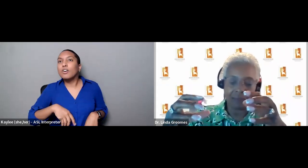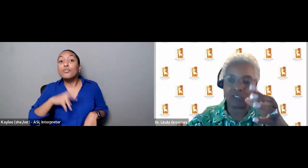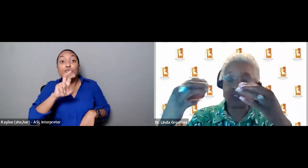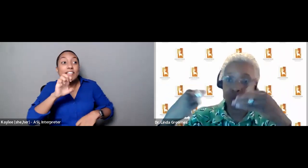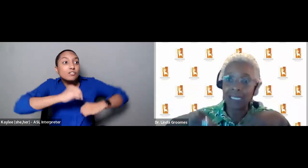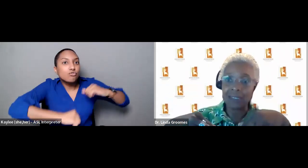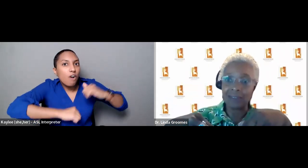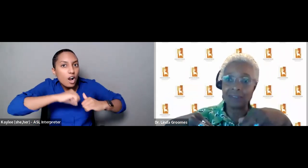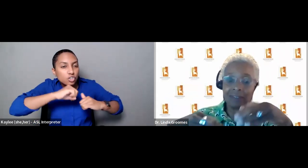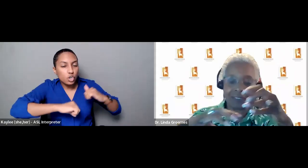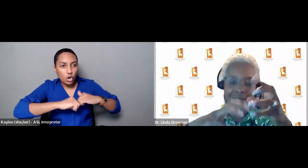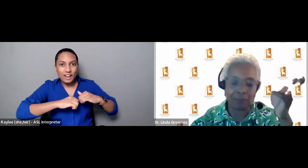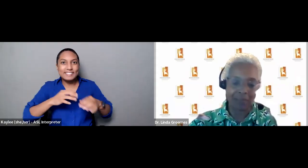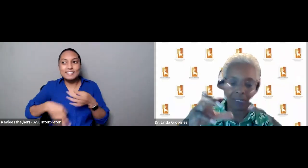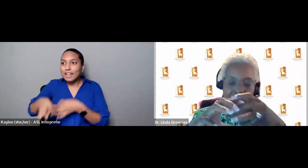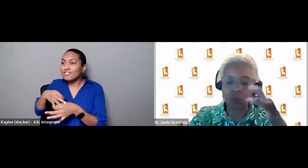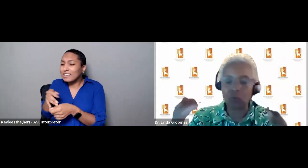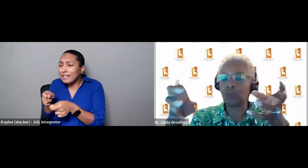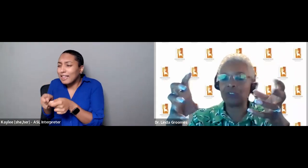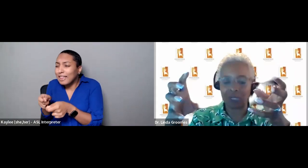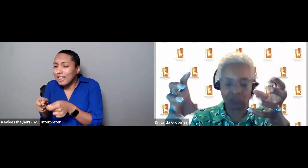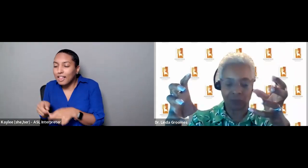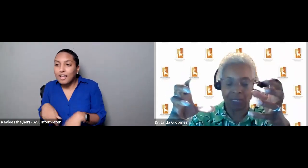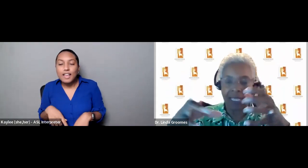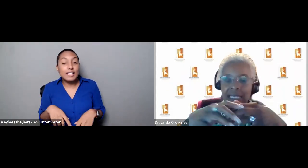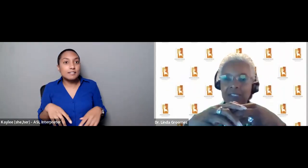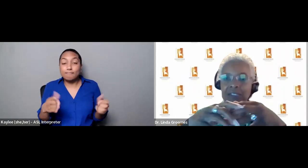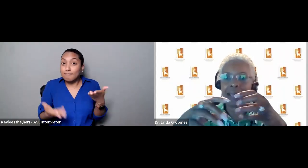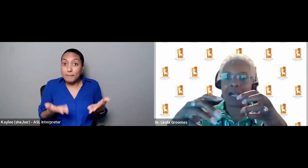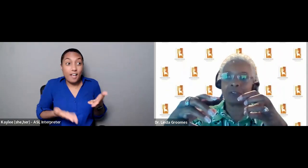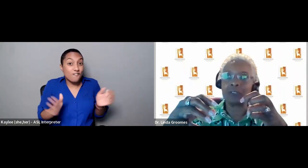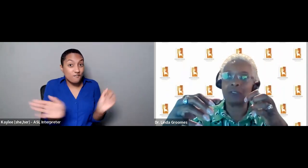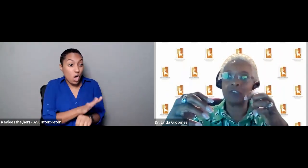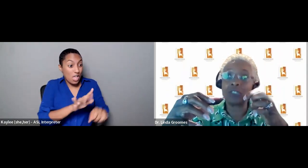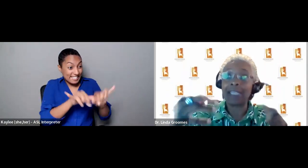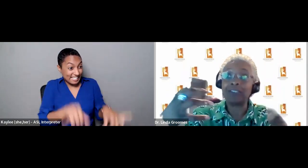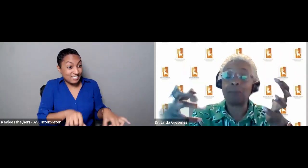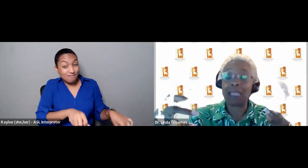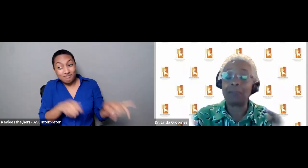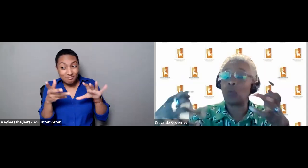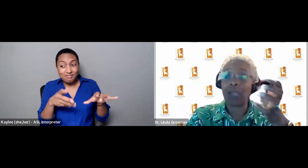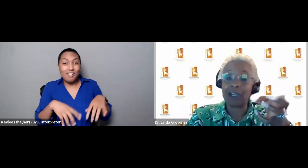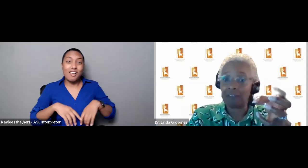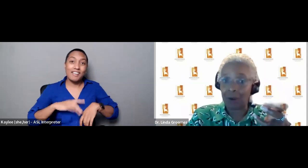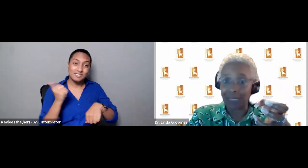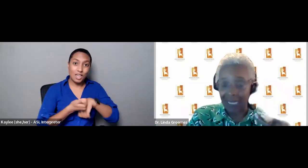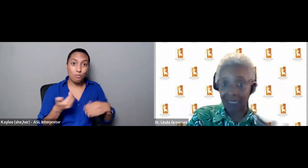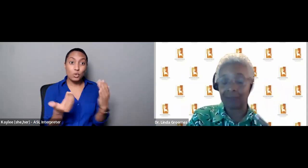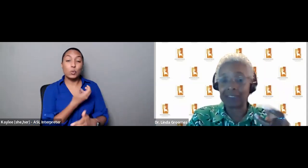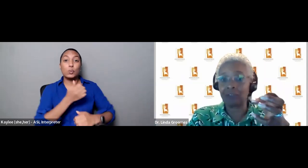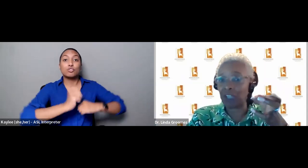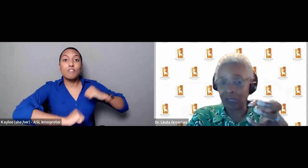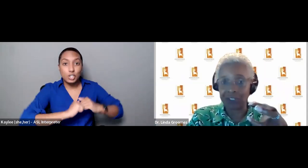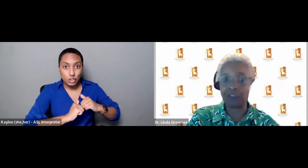than just tweaking the system, it may be a total restructure. It's about changing maybe the way of our